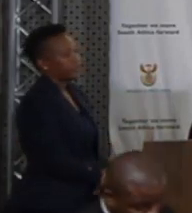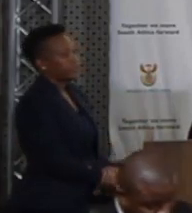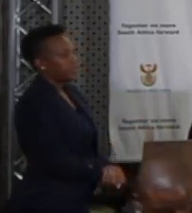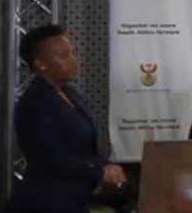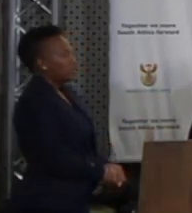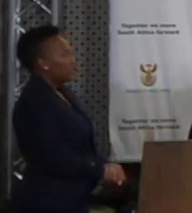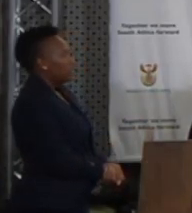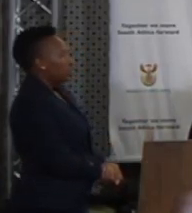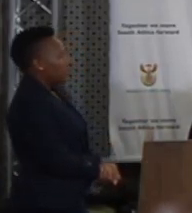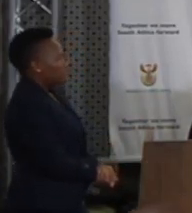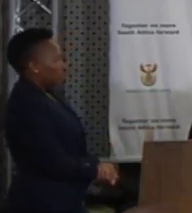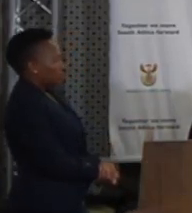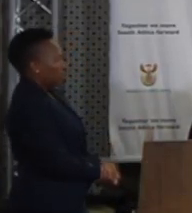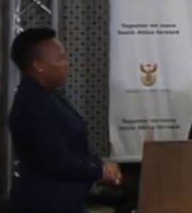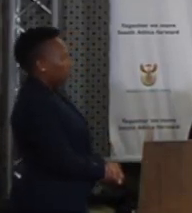Okay, thank you.